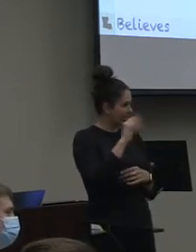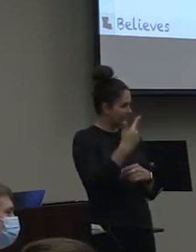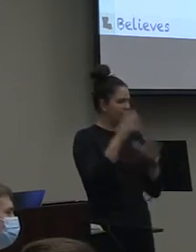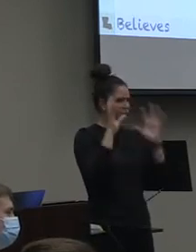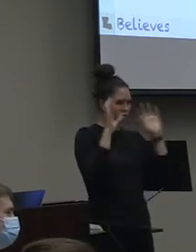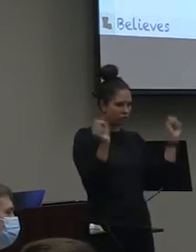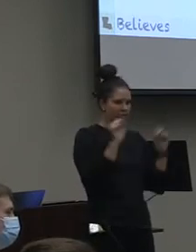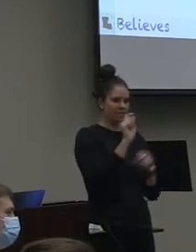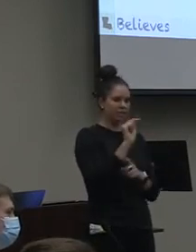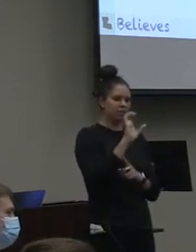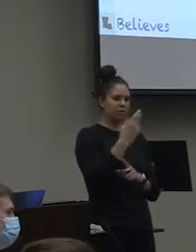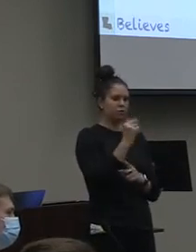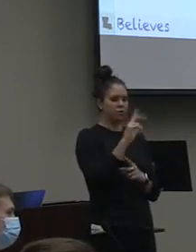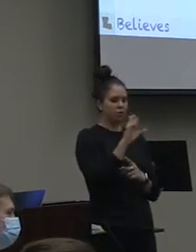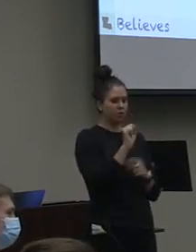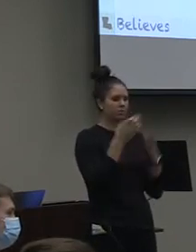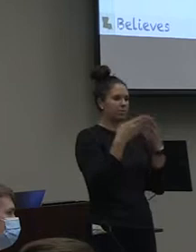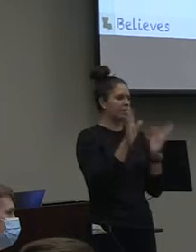Parish Public Schools.